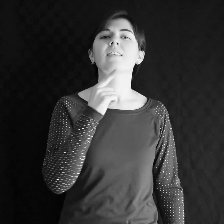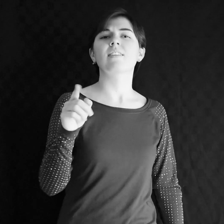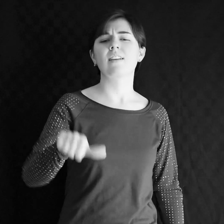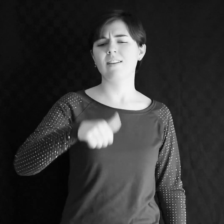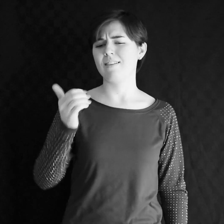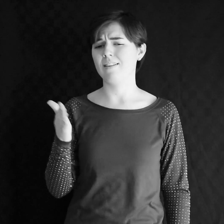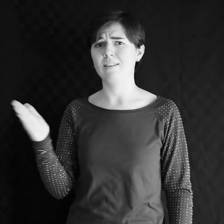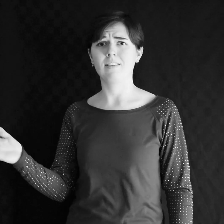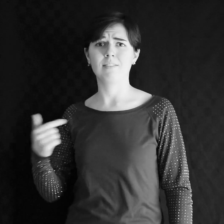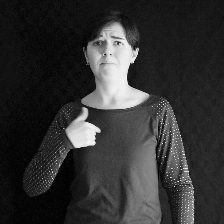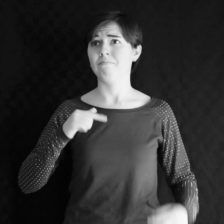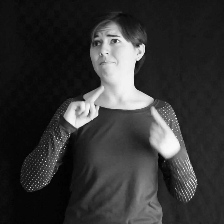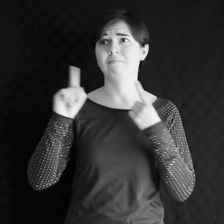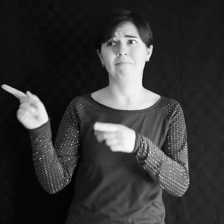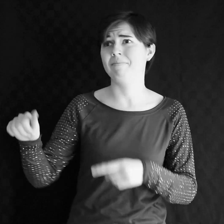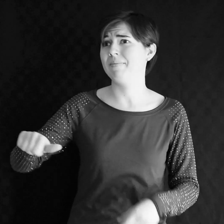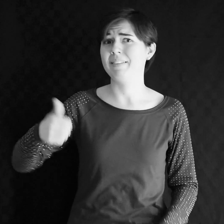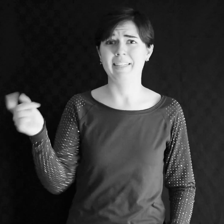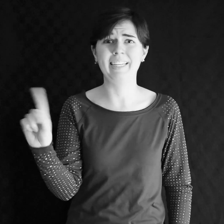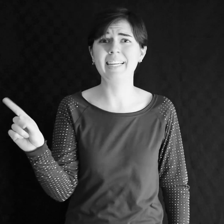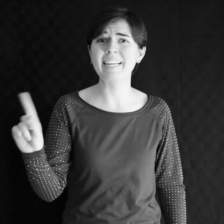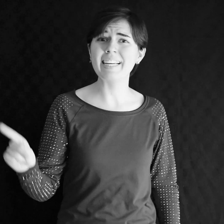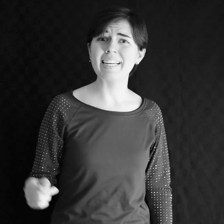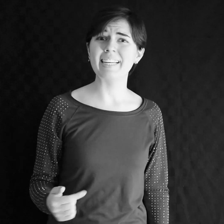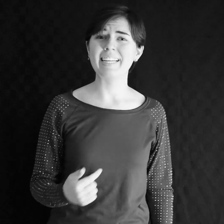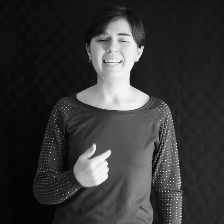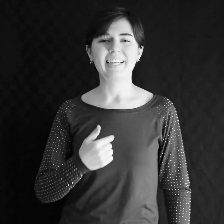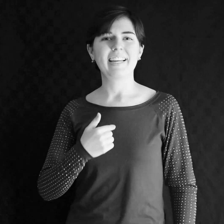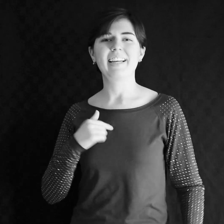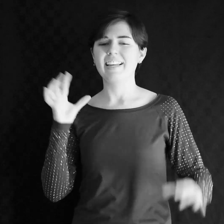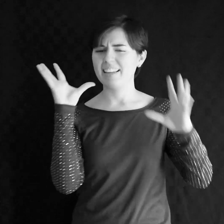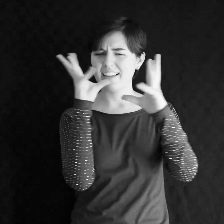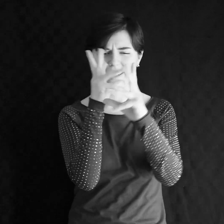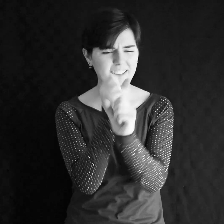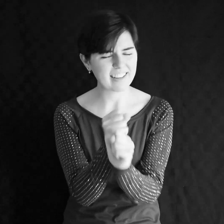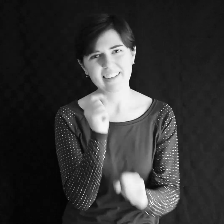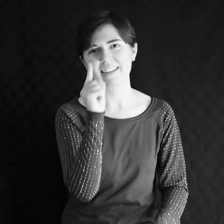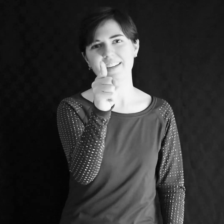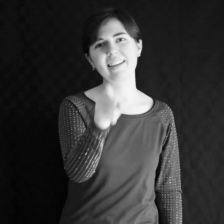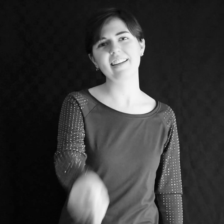Say the word and I'll go anywhere blindly. I'm a sucker for you.